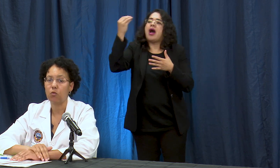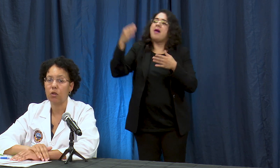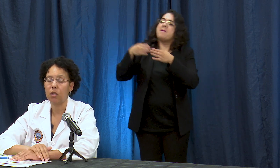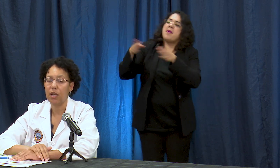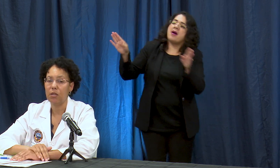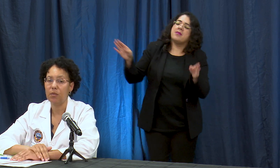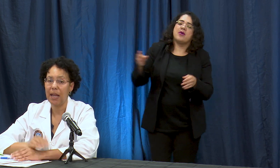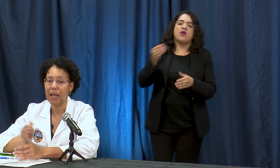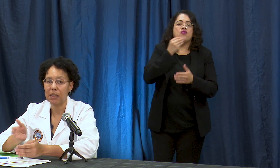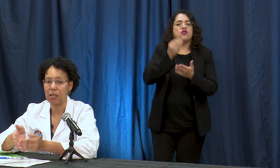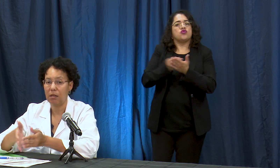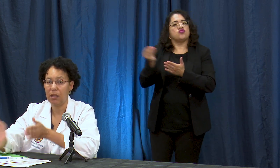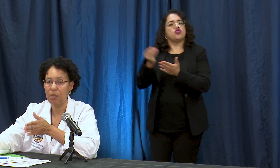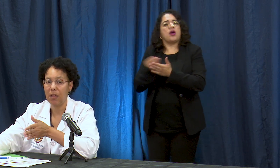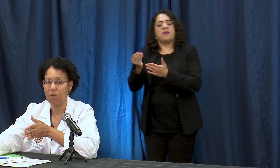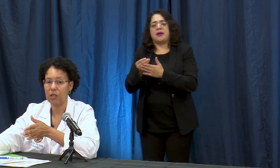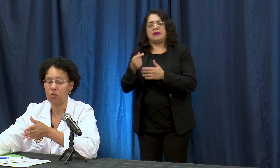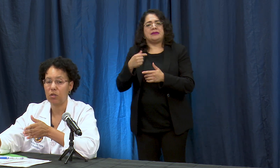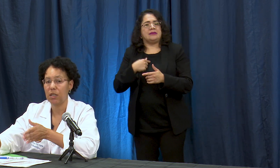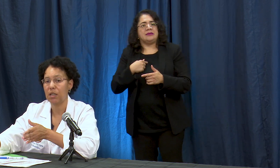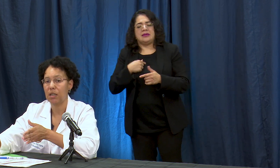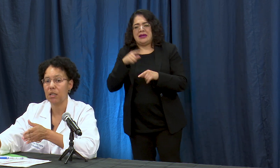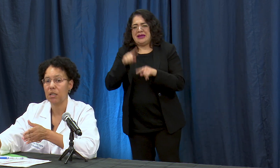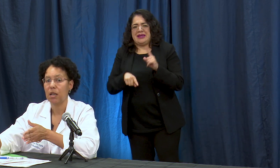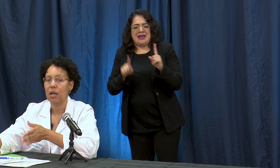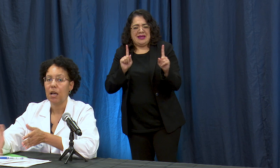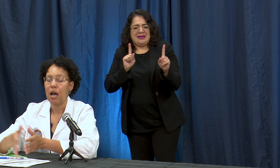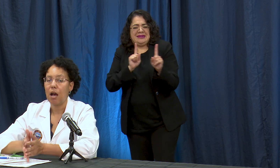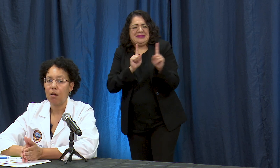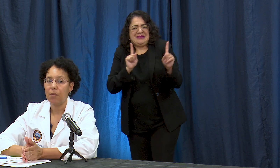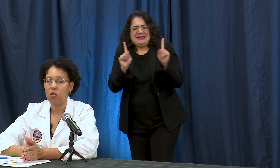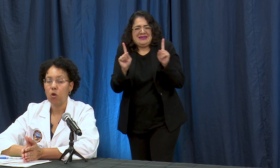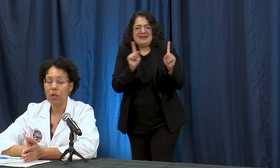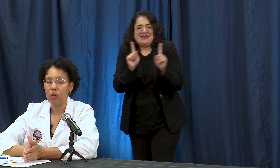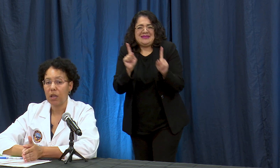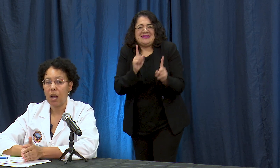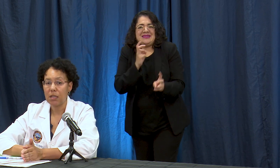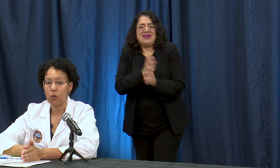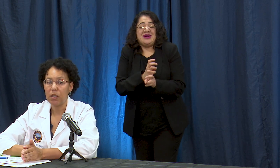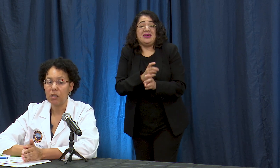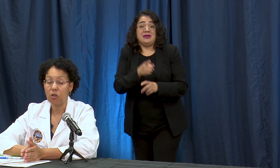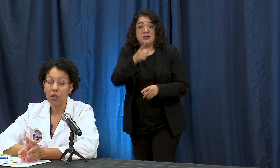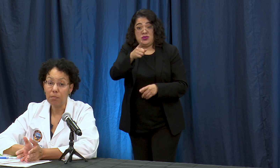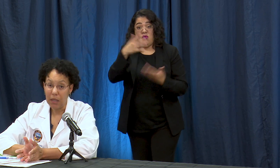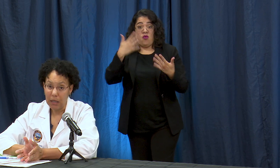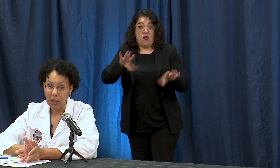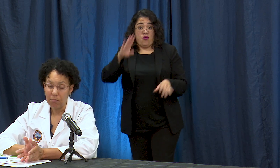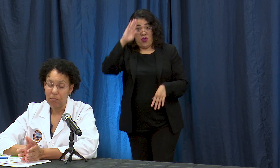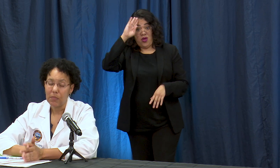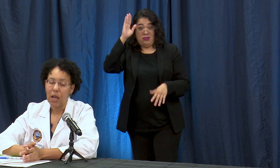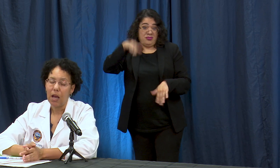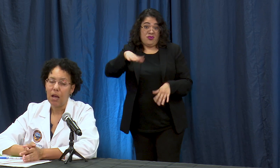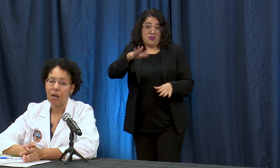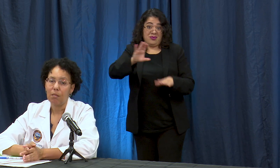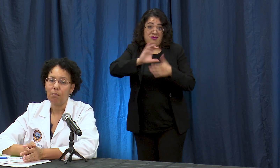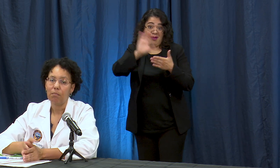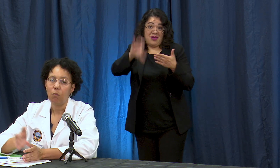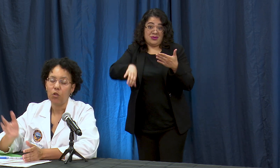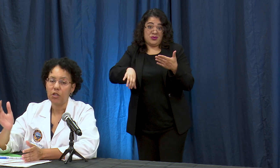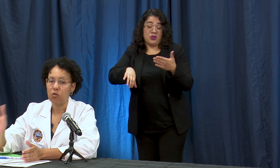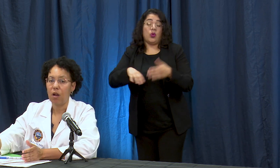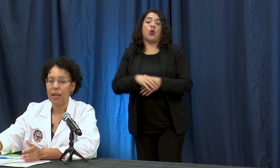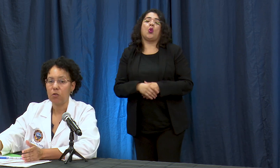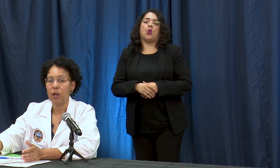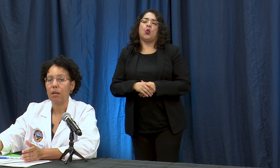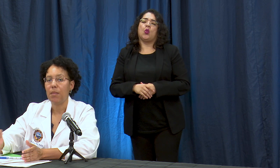grocery store, and you can't keep that physical distance, knowing what the consequences could be,